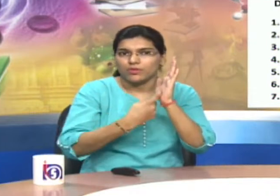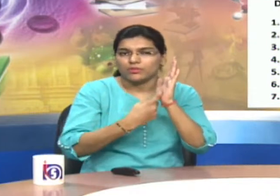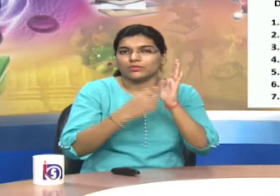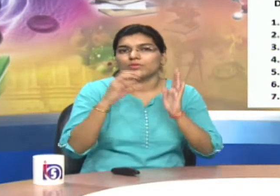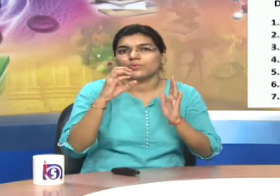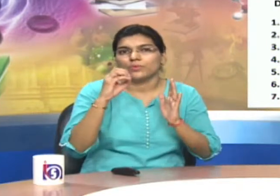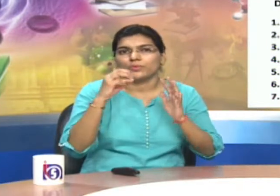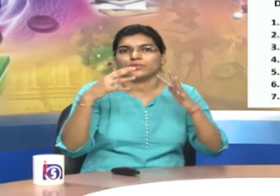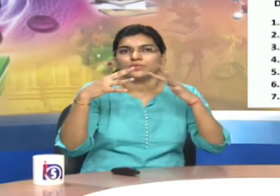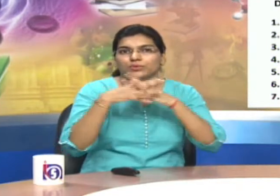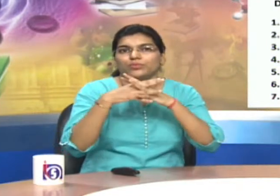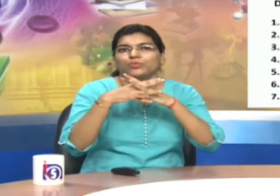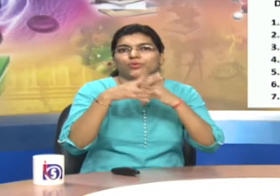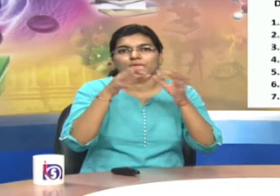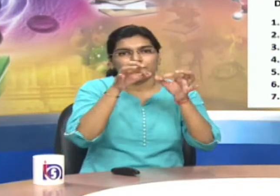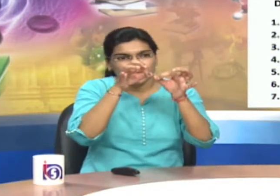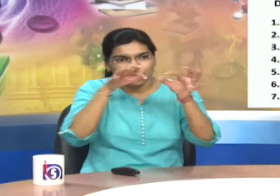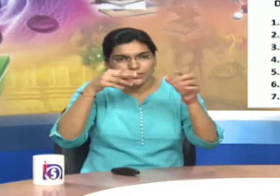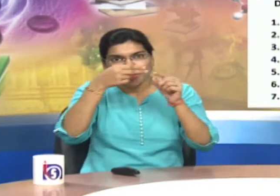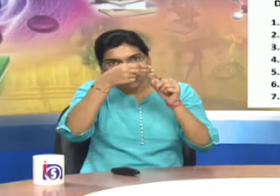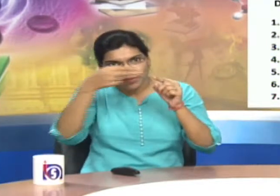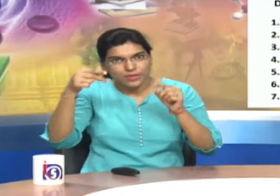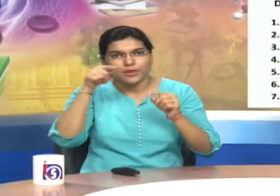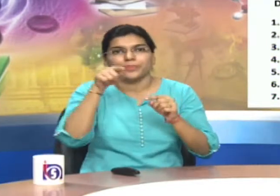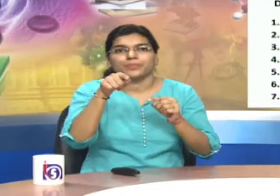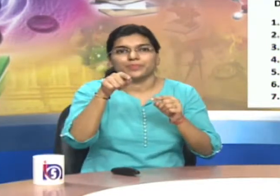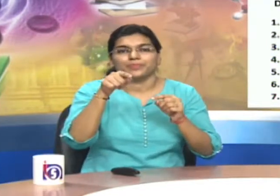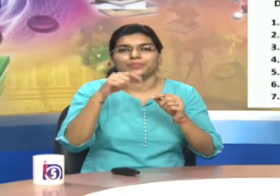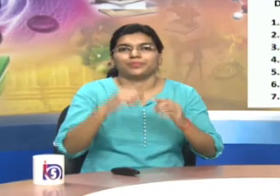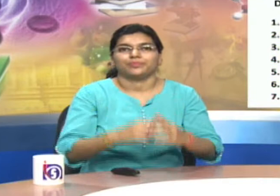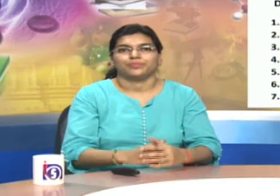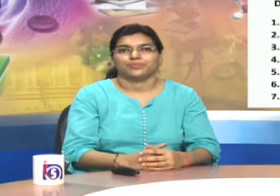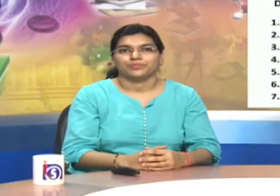So this is the sign of arrow and this is the spelling of arrows.